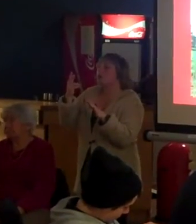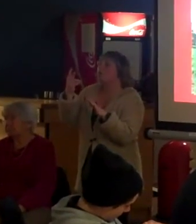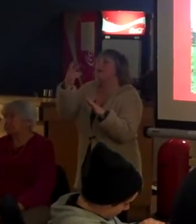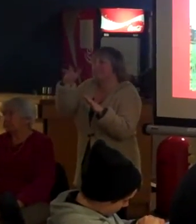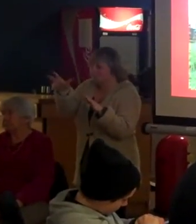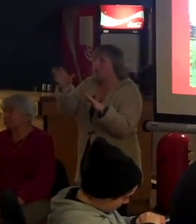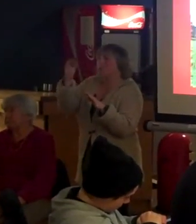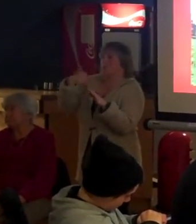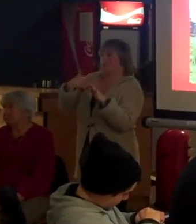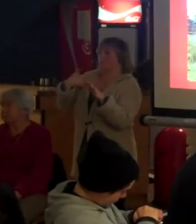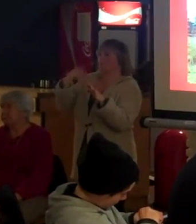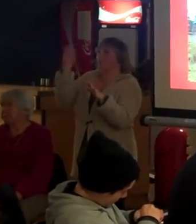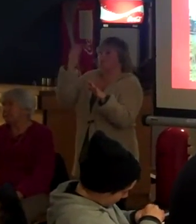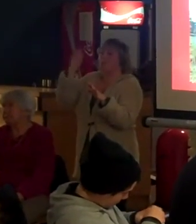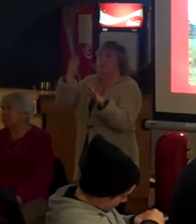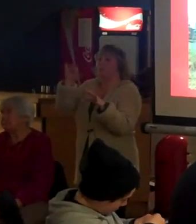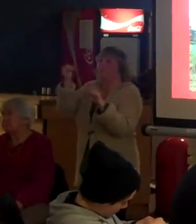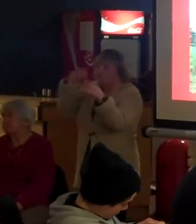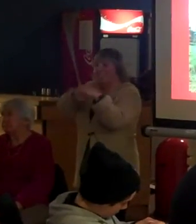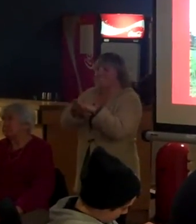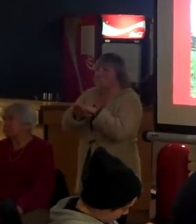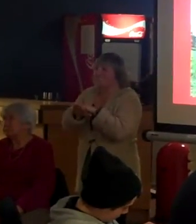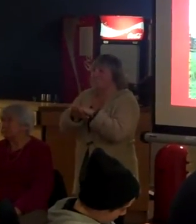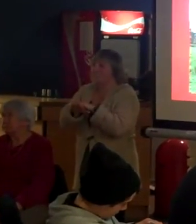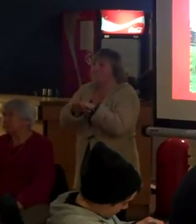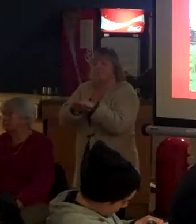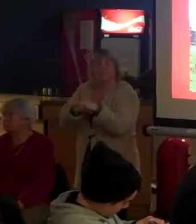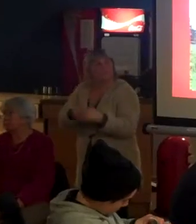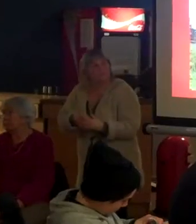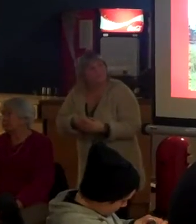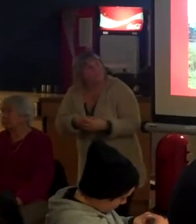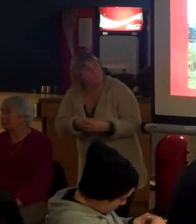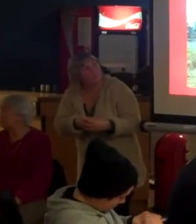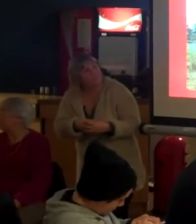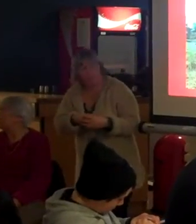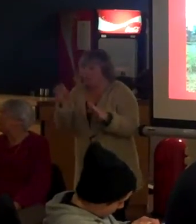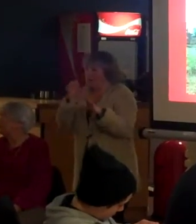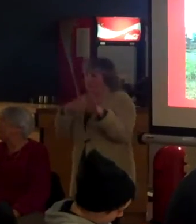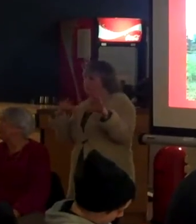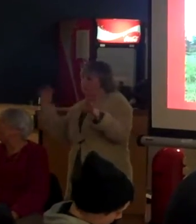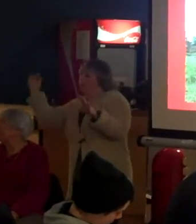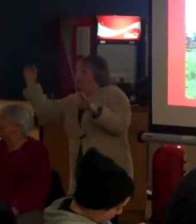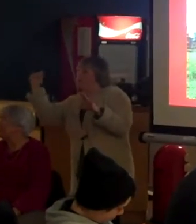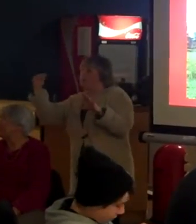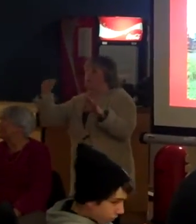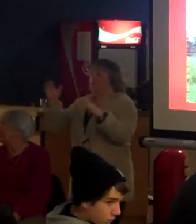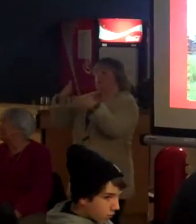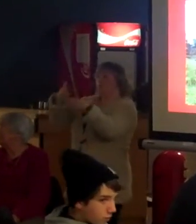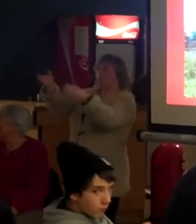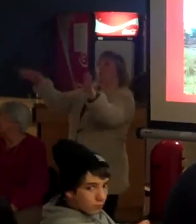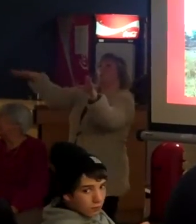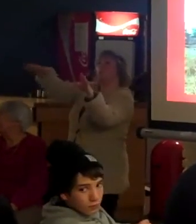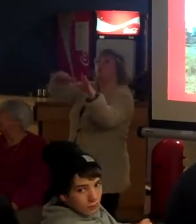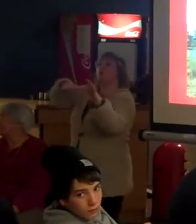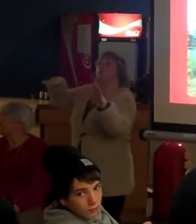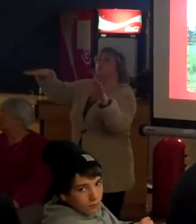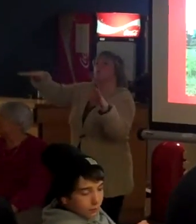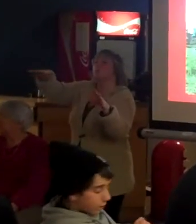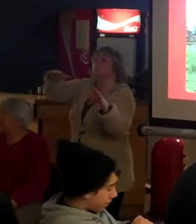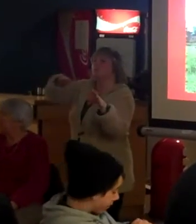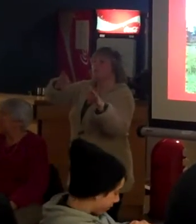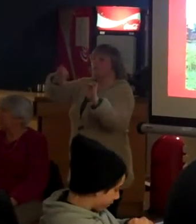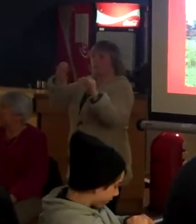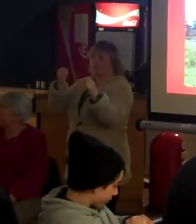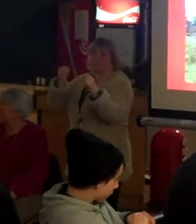people, 80 students. But alongside on the other hall, on the other side there is the main hall, which also can seat